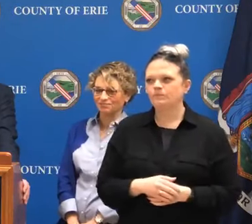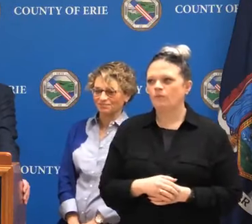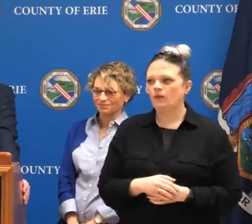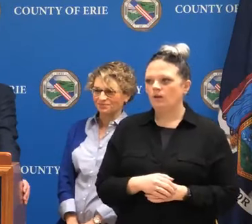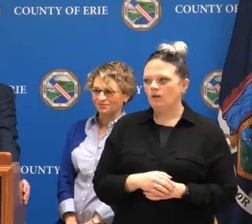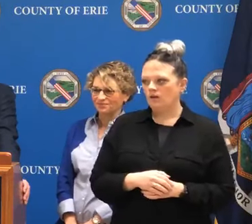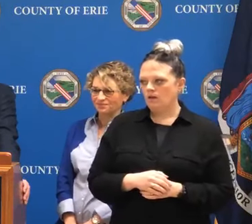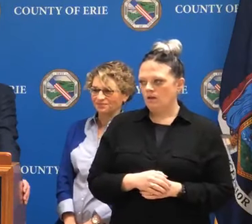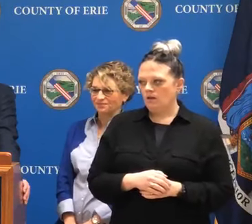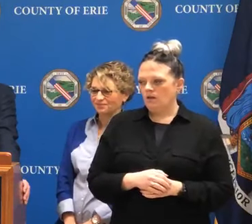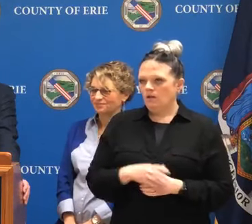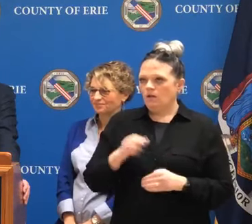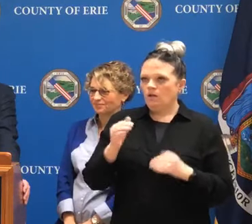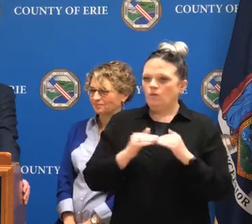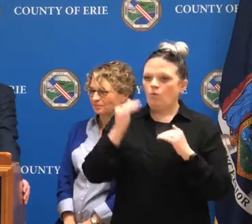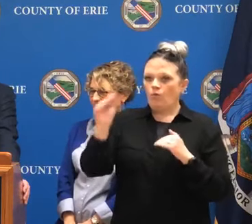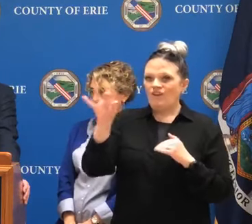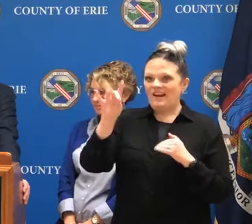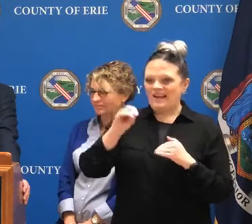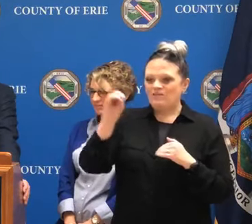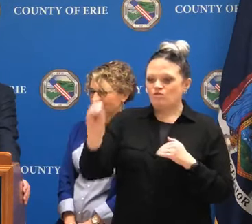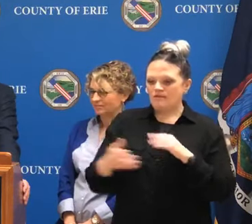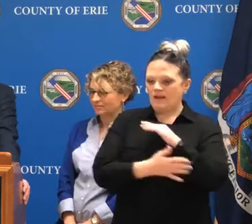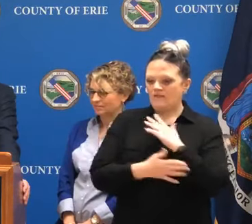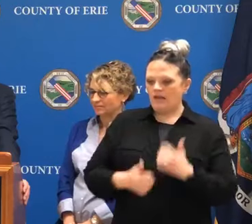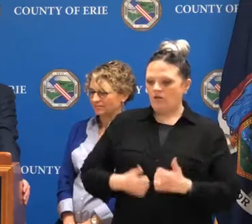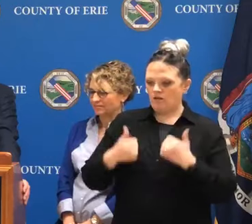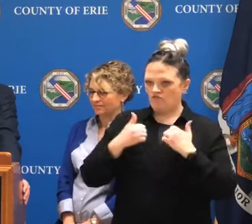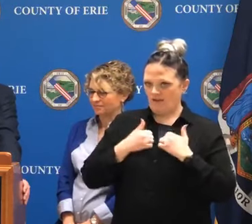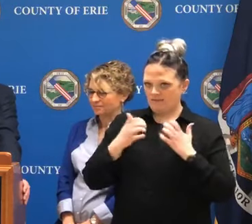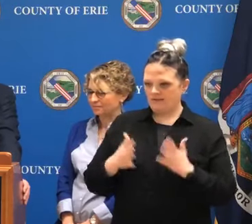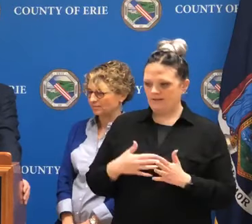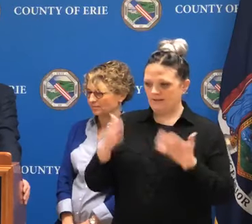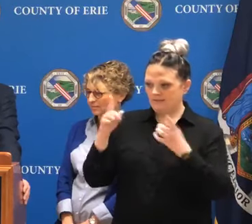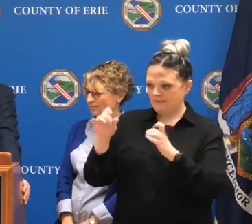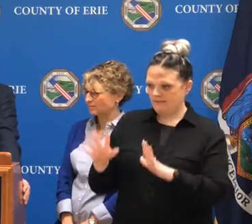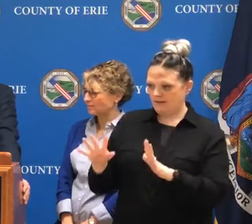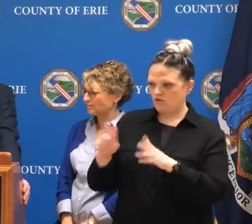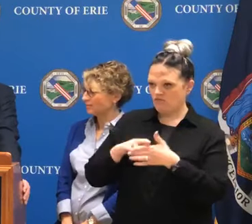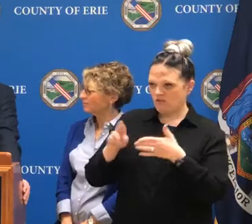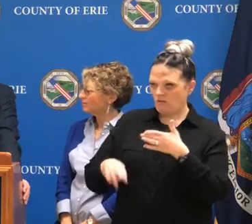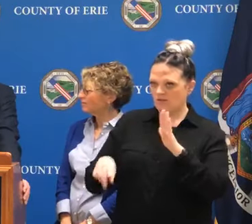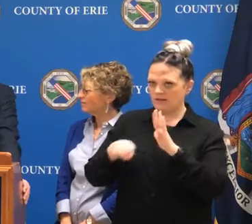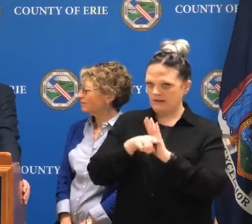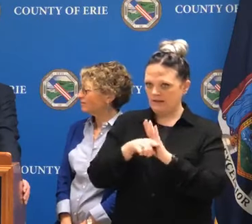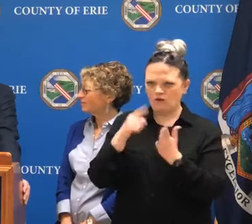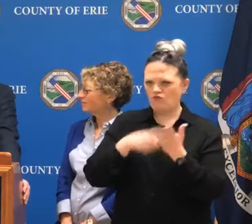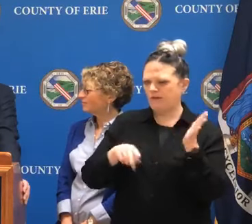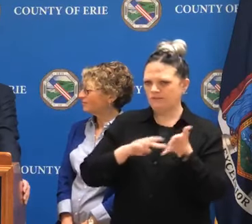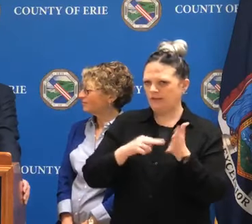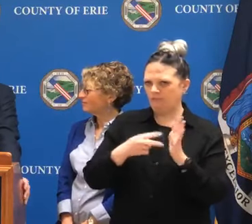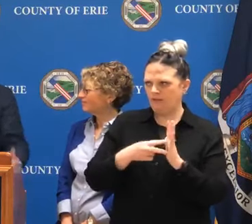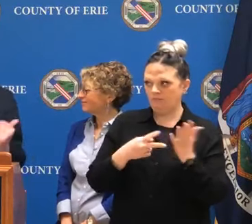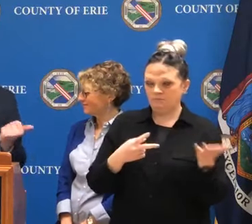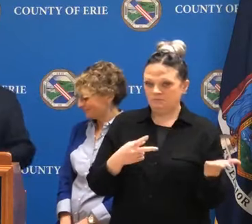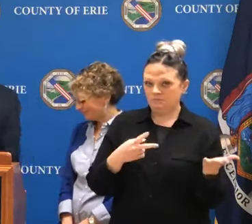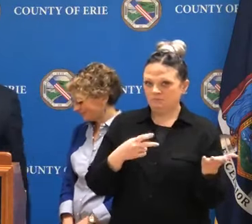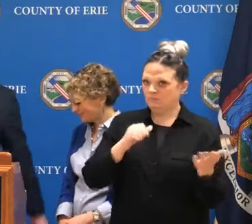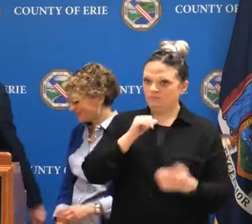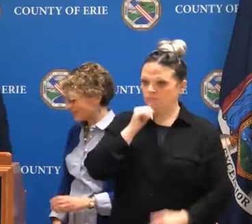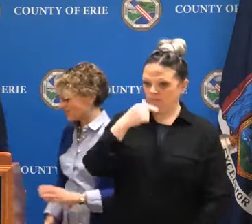with over 80% of the county residents have been tested coming back negative, what does that tell us? I'm not the person to ask,